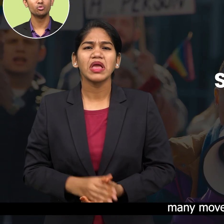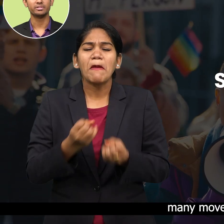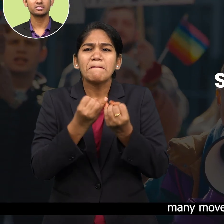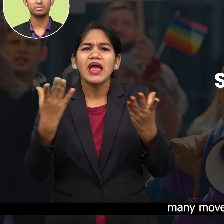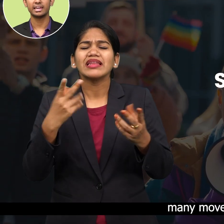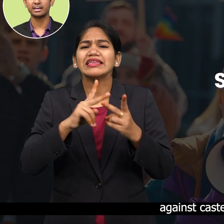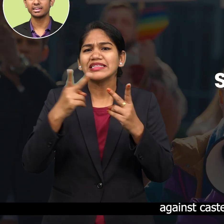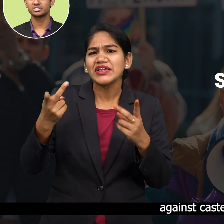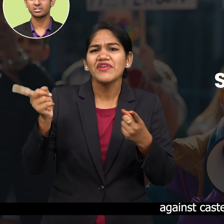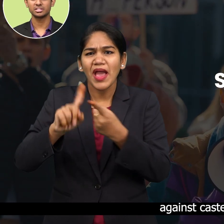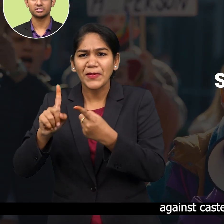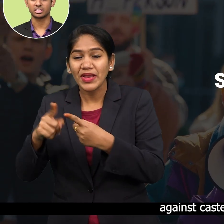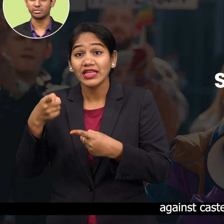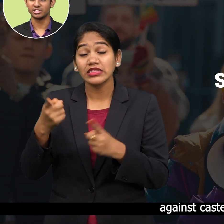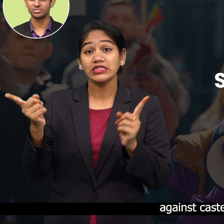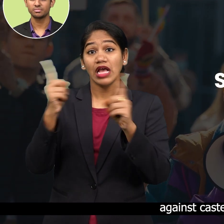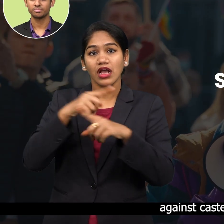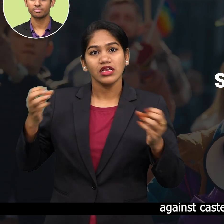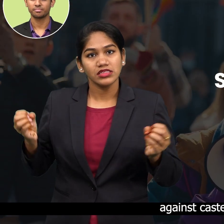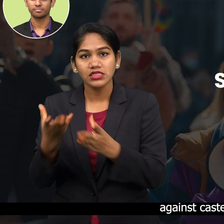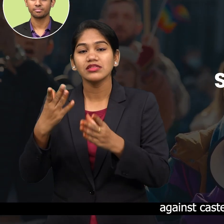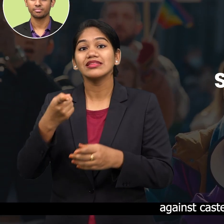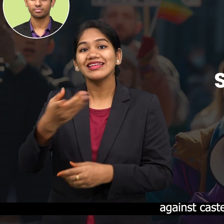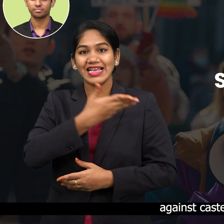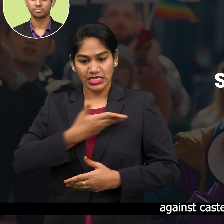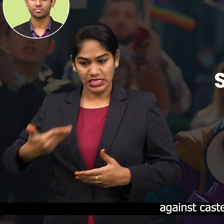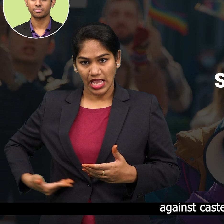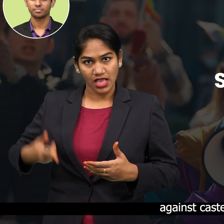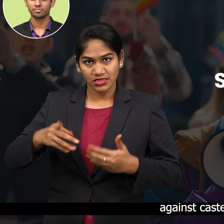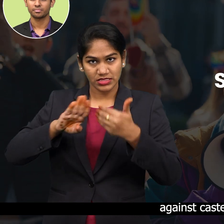many movements began against caste discrimination